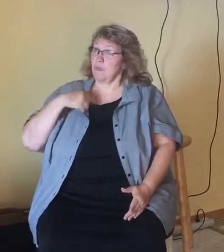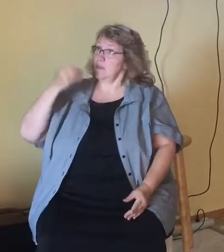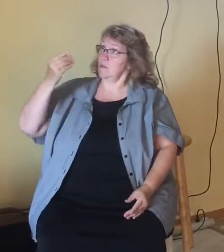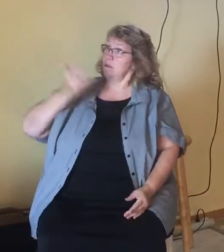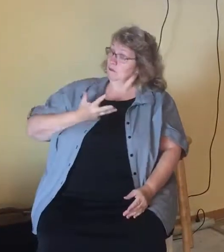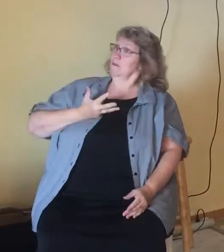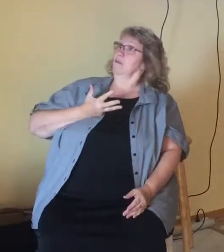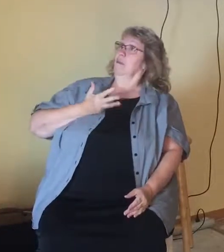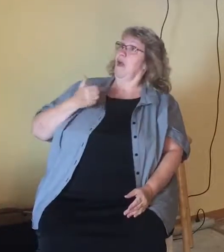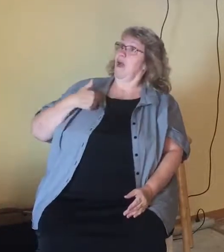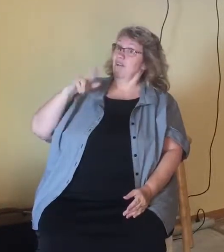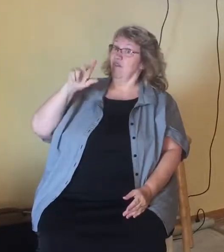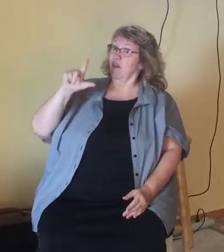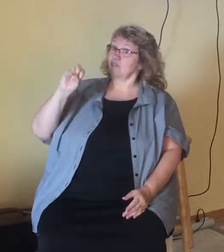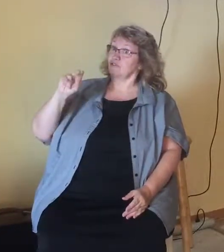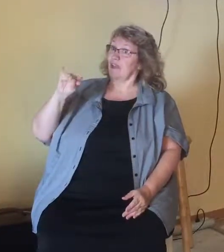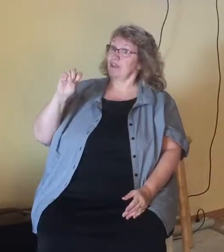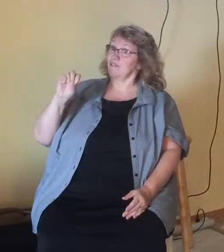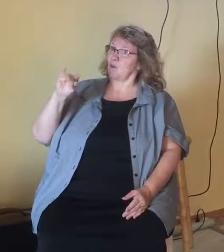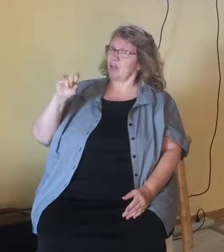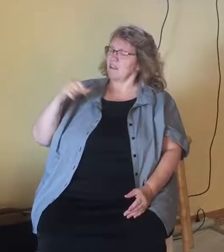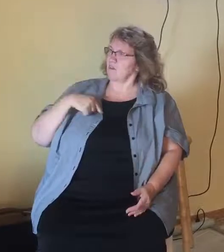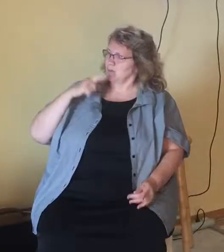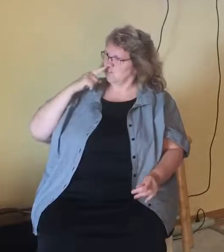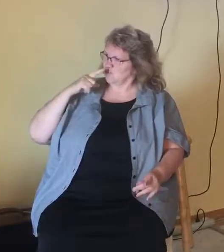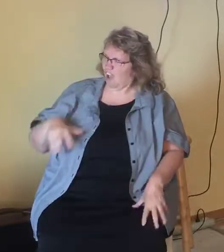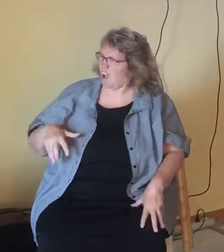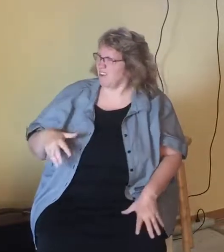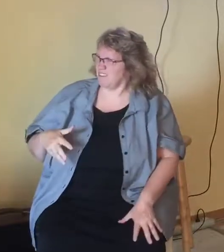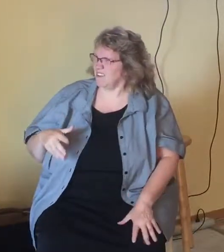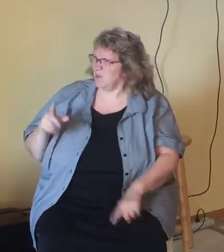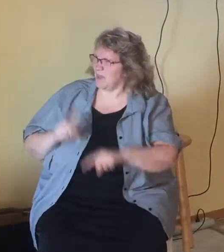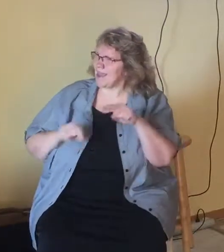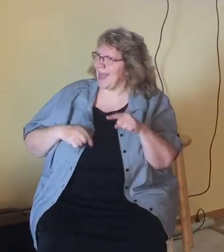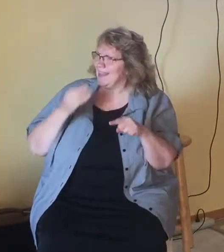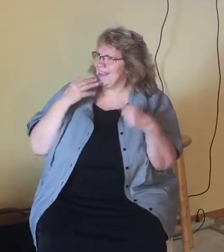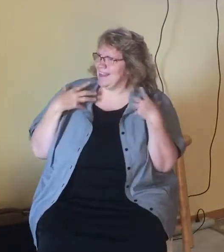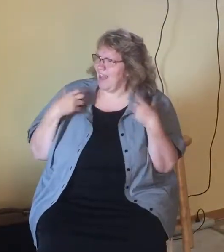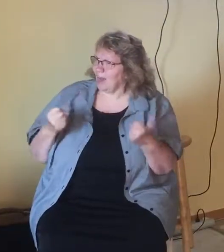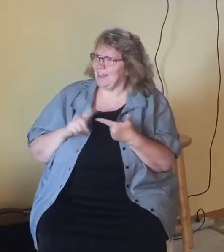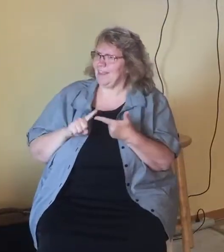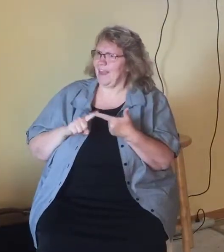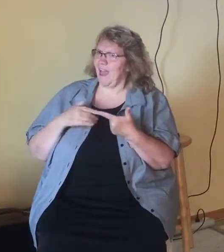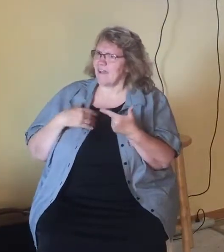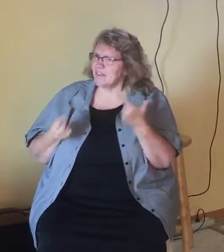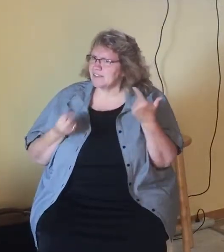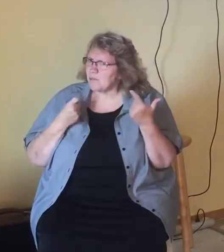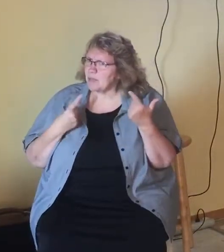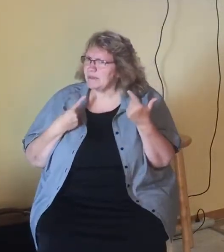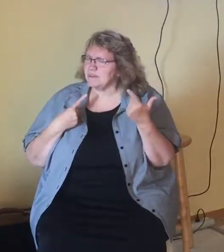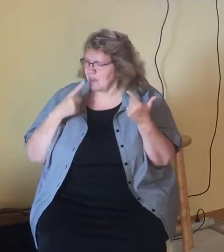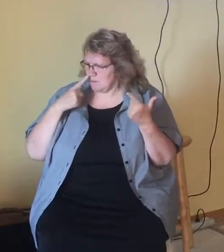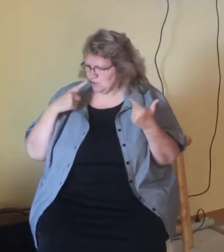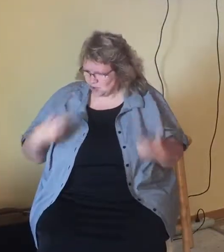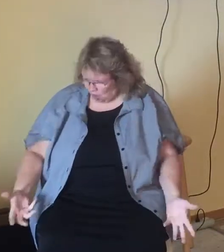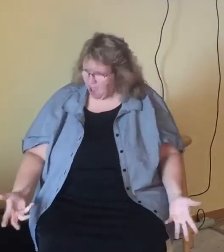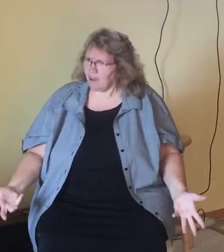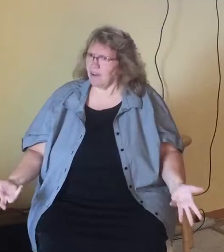I had ulcerative colitis felt like such a shock. I was like, "What are you talking about? I eat healthy, I have supplements, this is a shock to me."